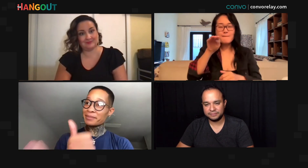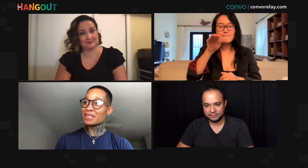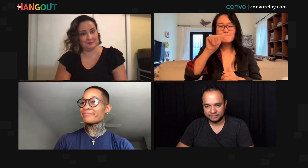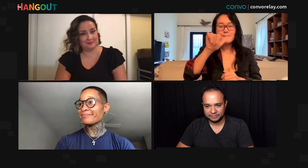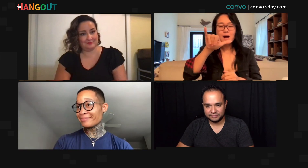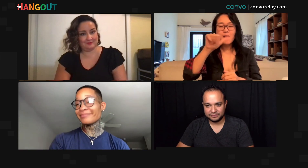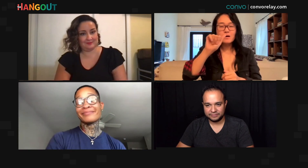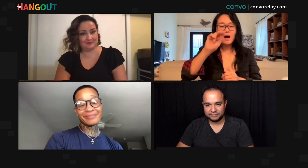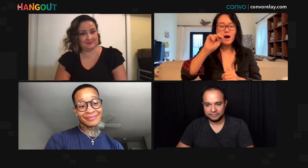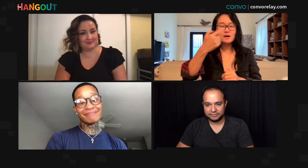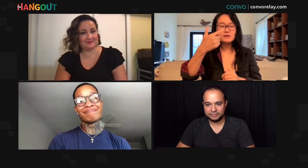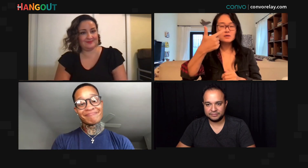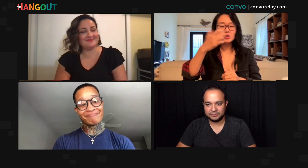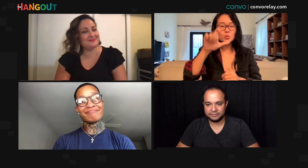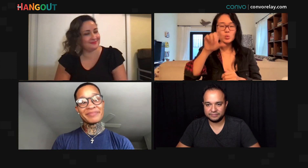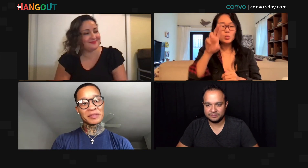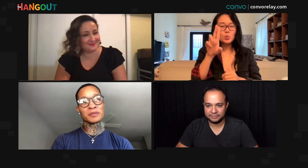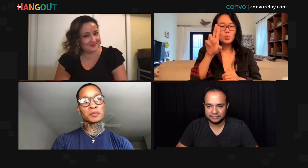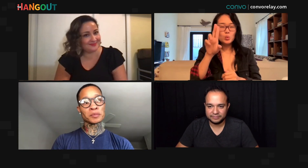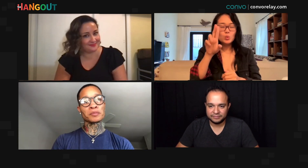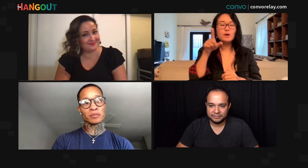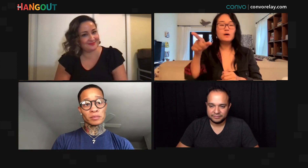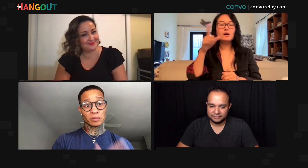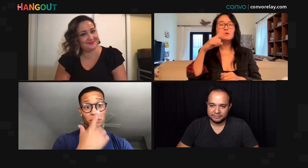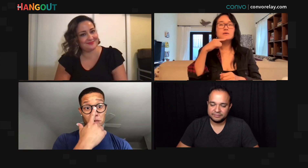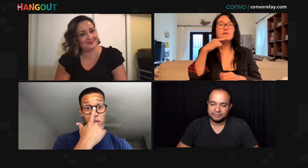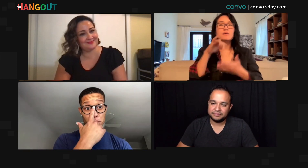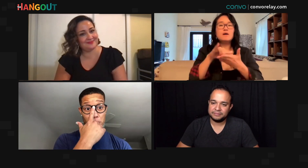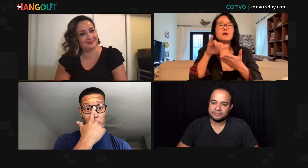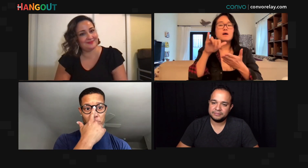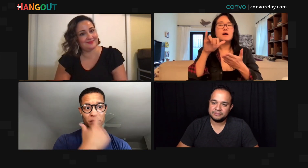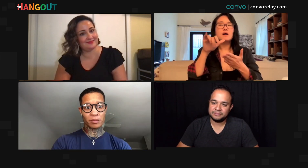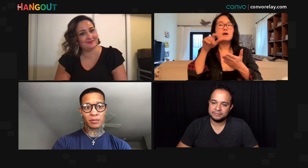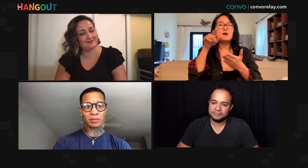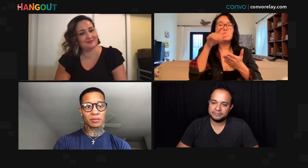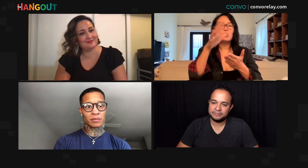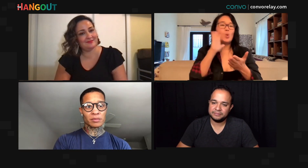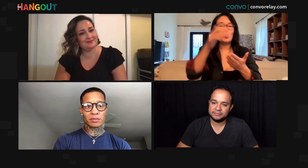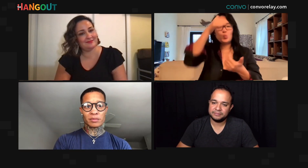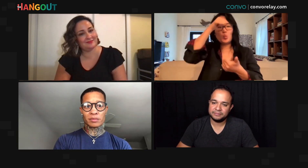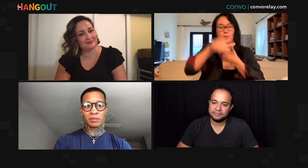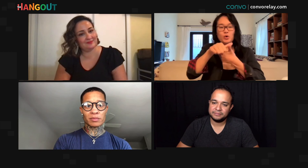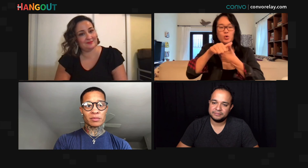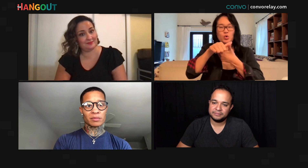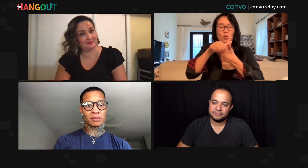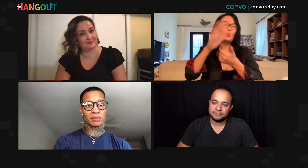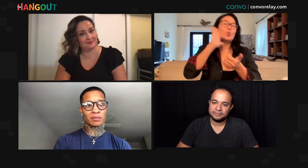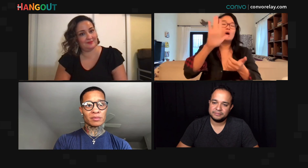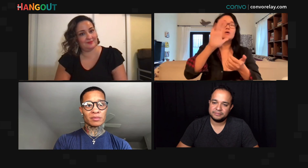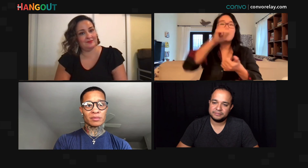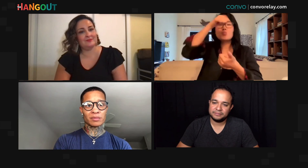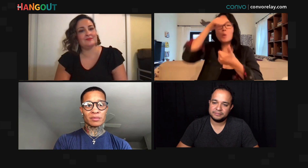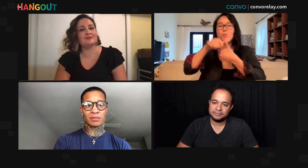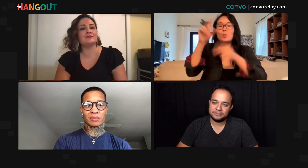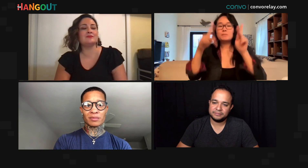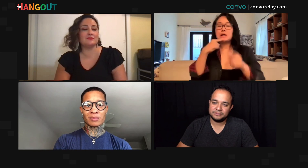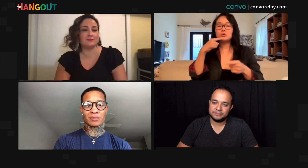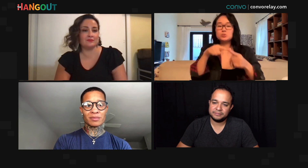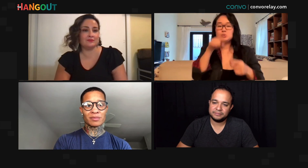kind. That's my favorite quote by Maya Angelou. Is you will remember you won't remember